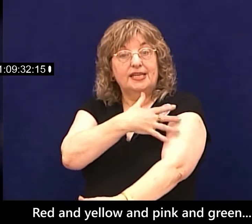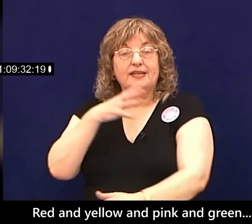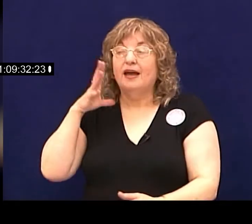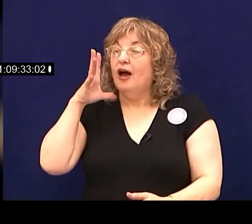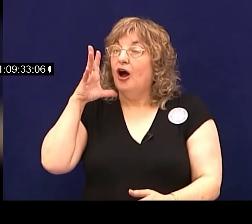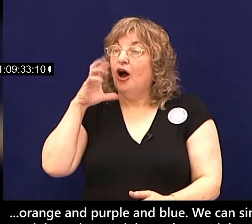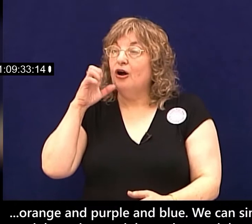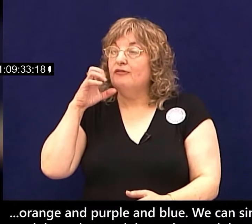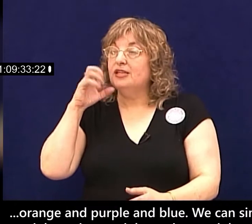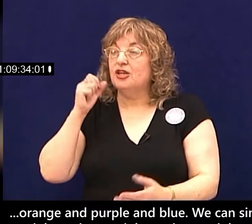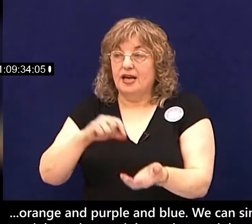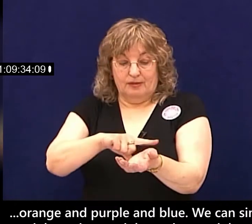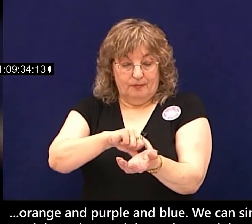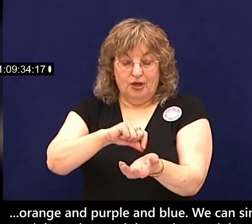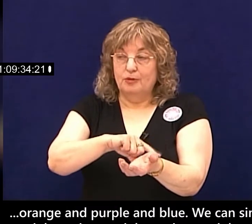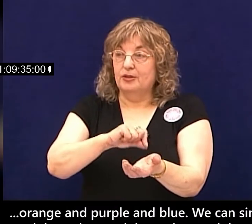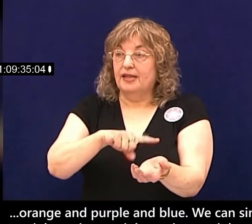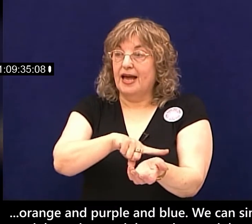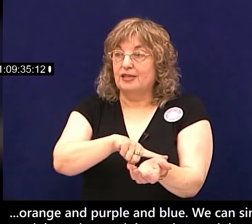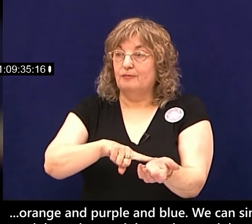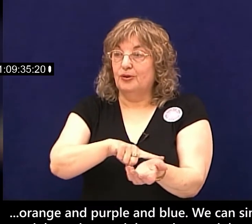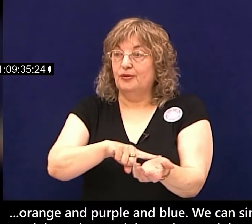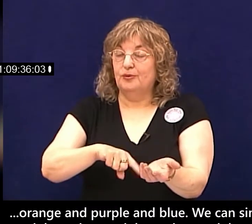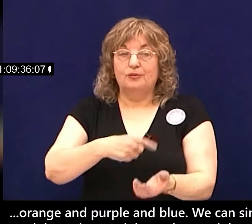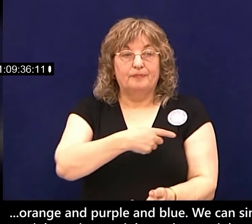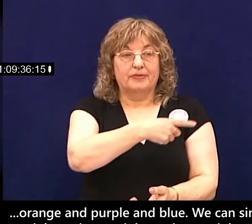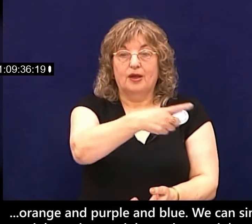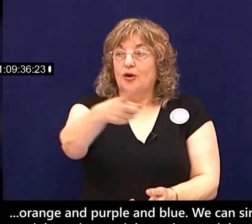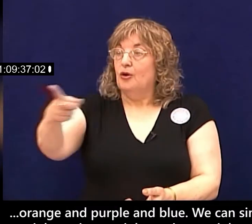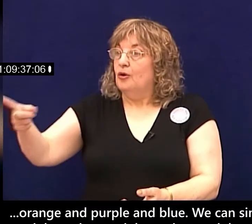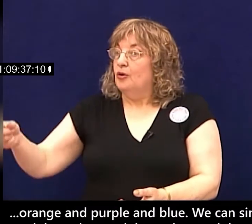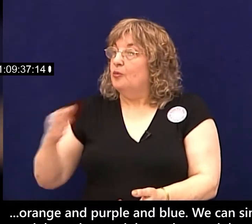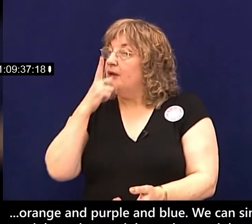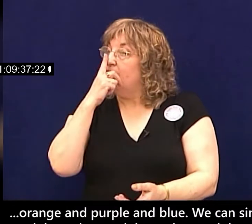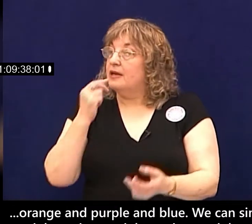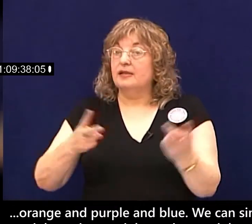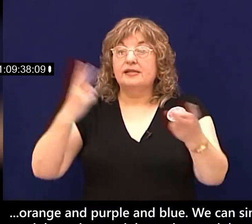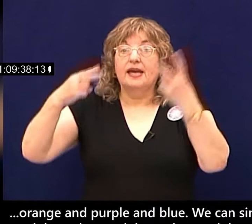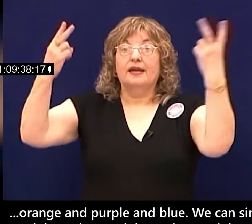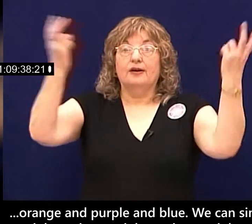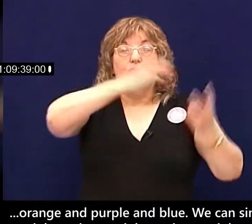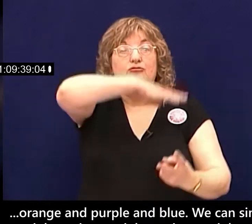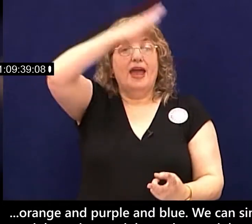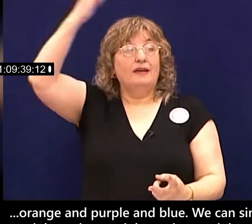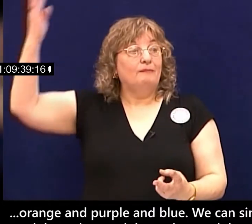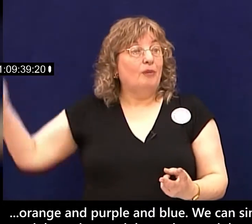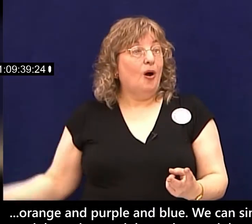green, orange and purple and blue. We can sing a